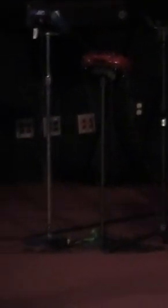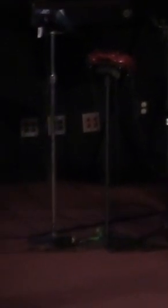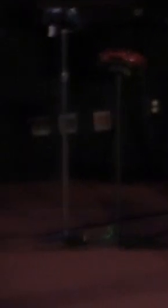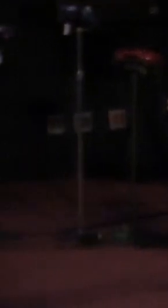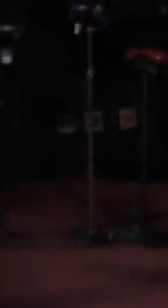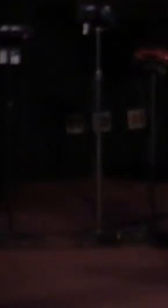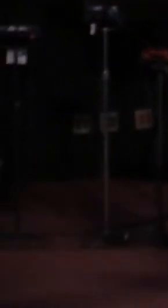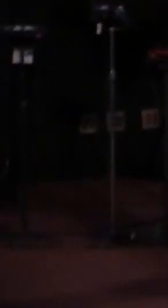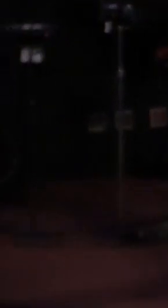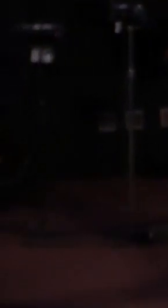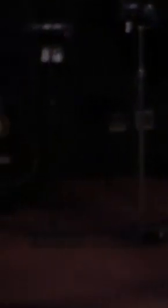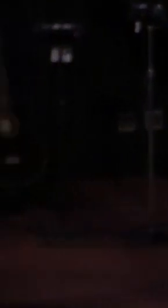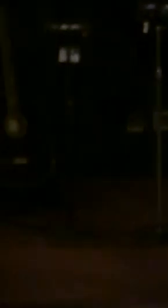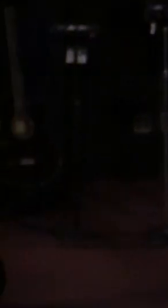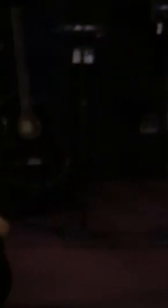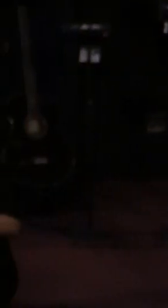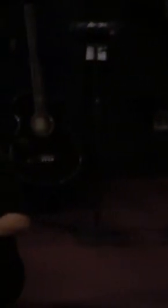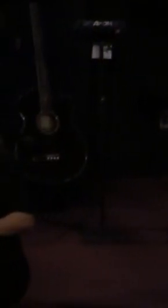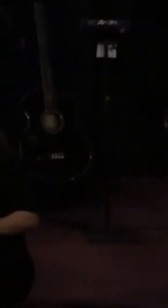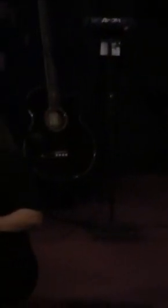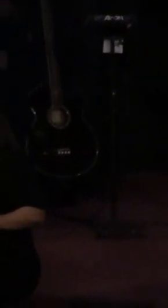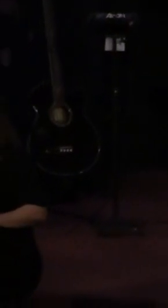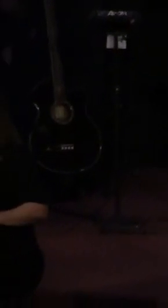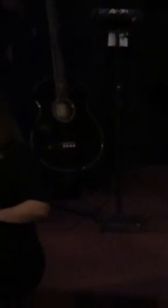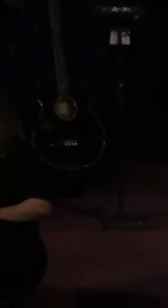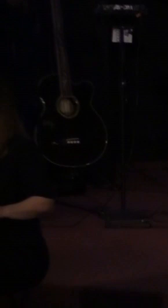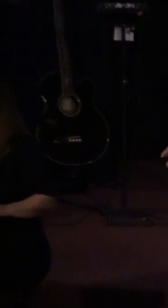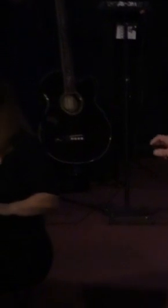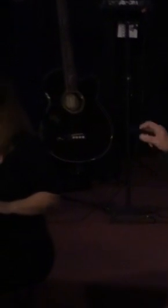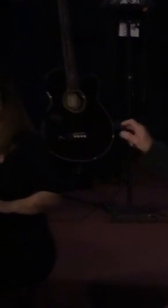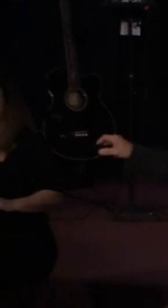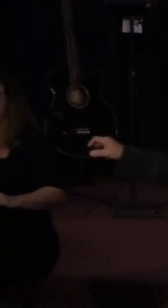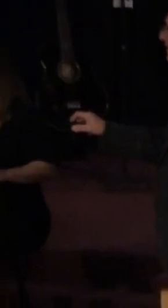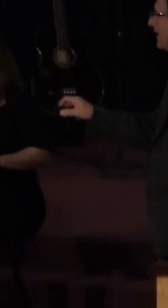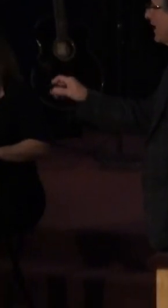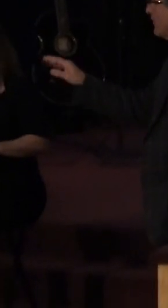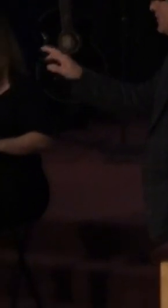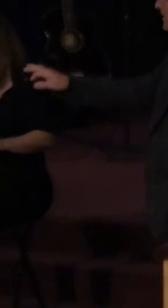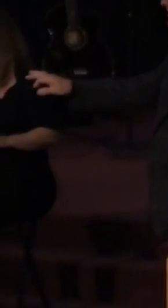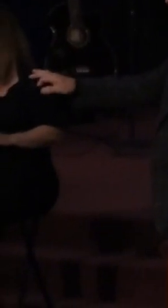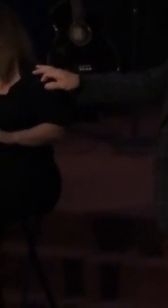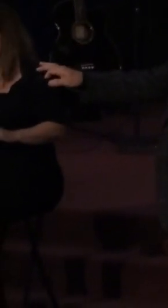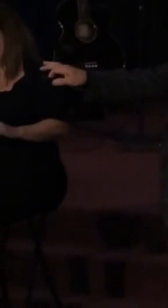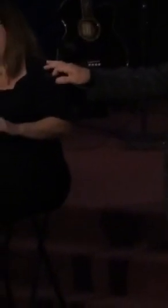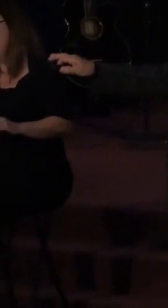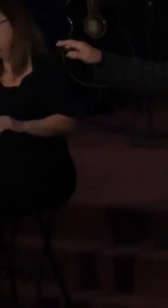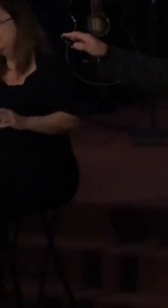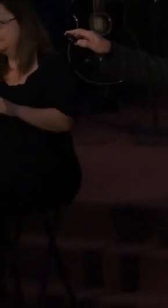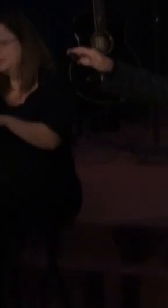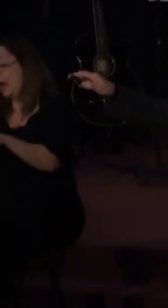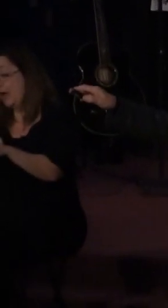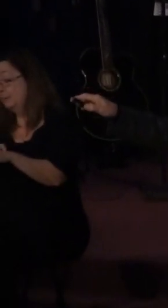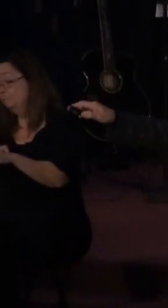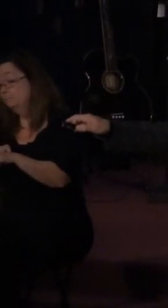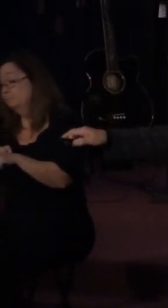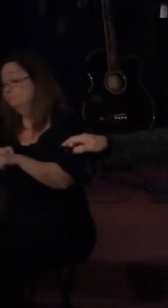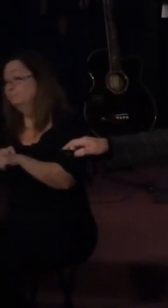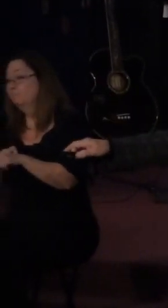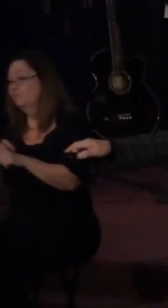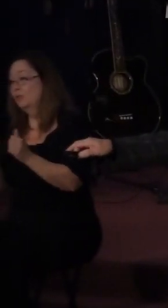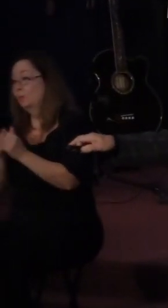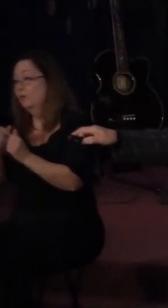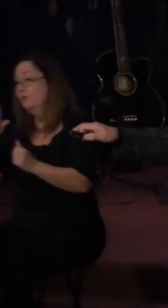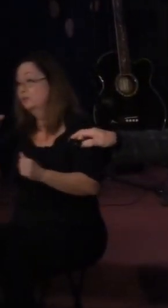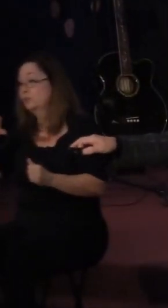turns 12 or 11 on the 12th. But I've already told Aaron, look, I wanted time